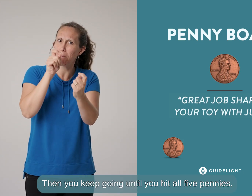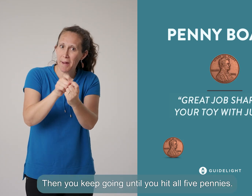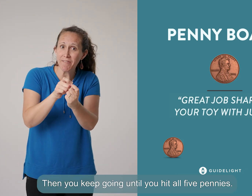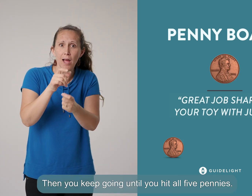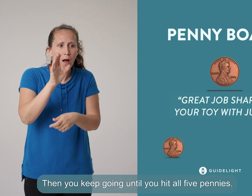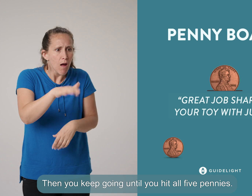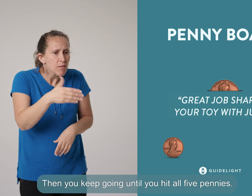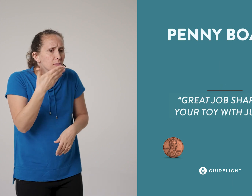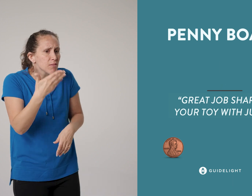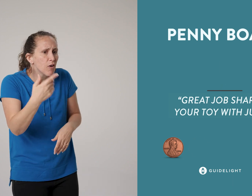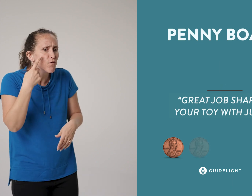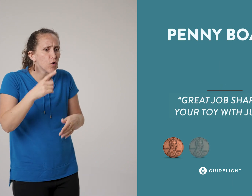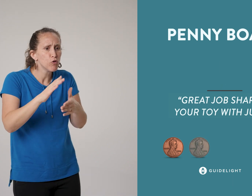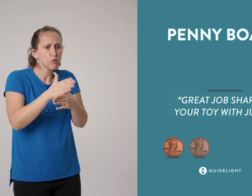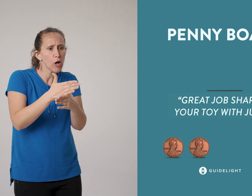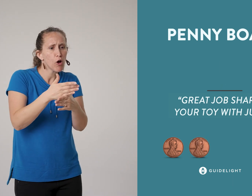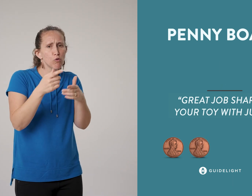5 pennies.